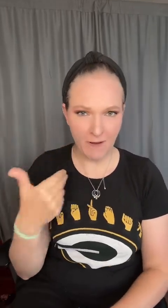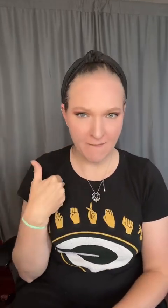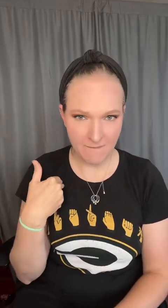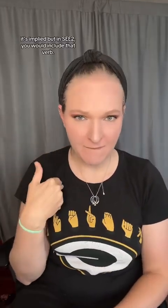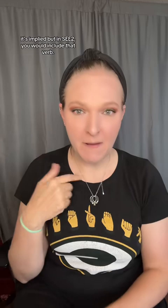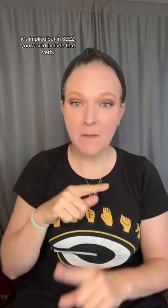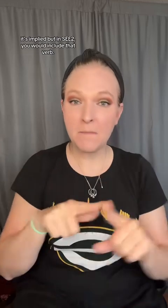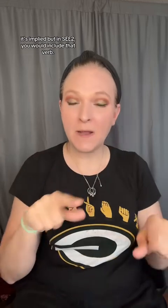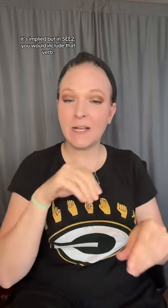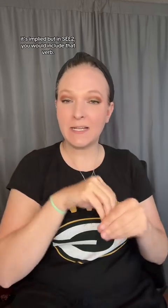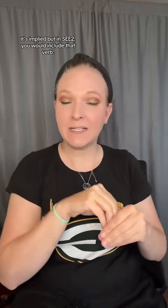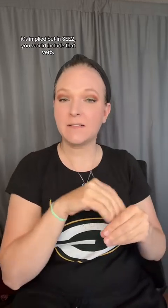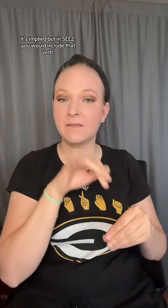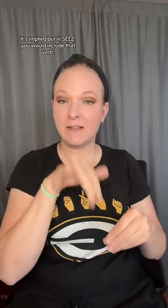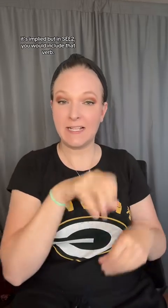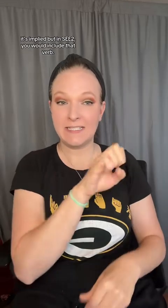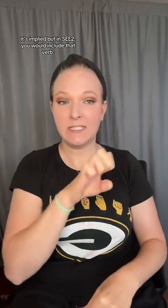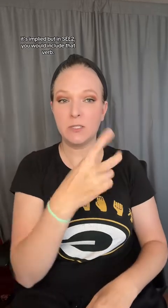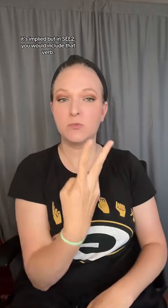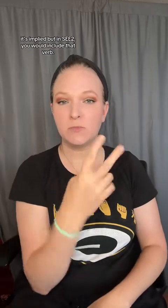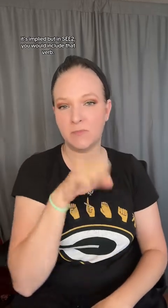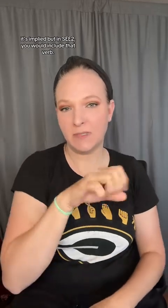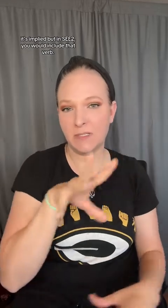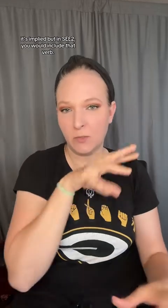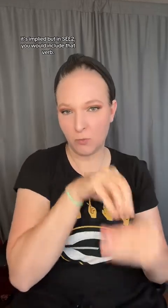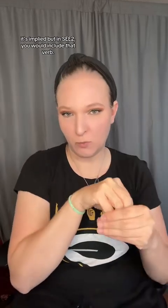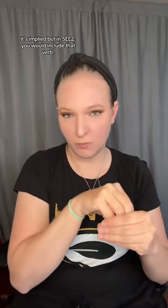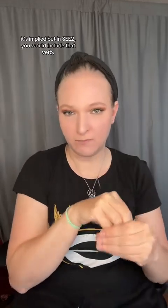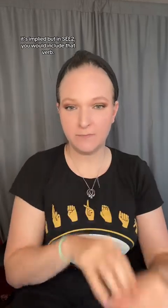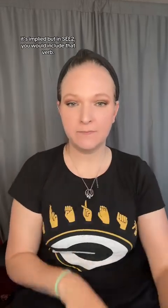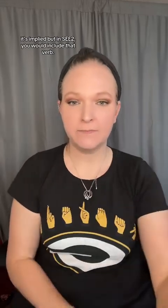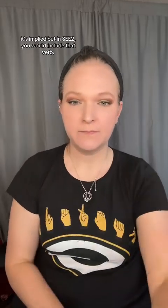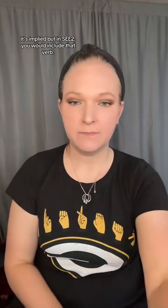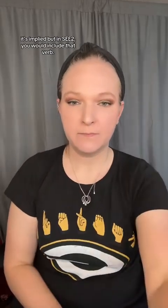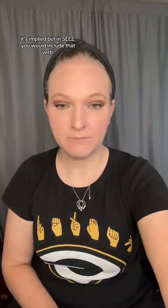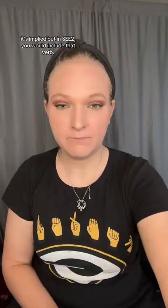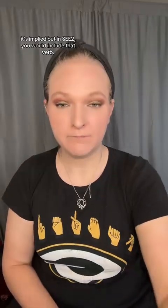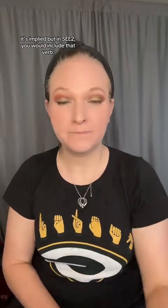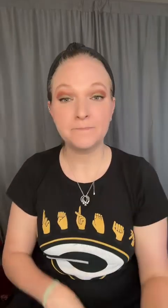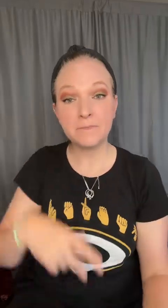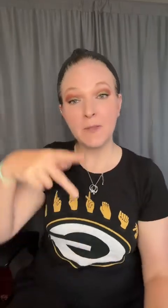It's implied. But in C2, you would include that verb.